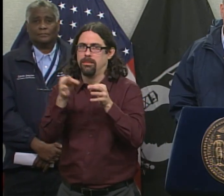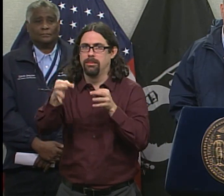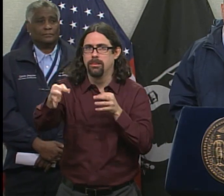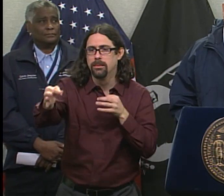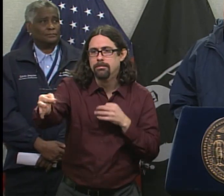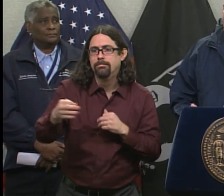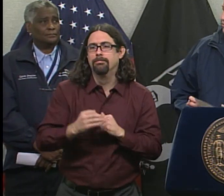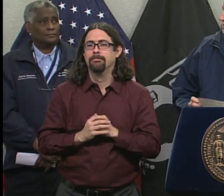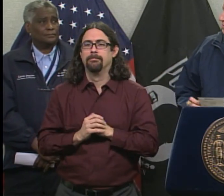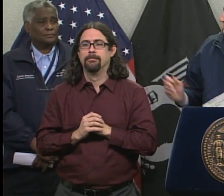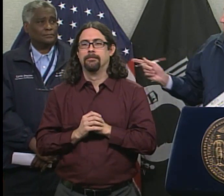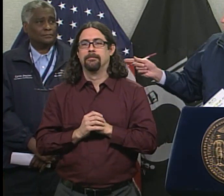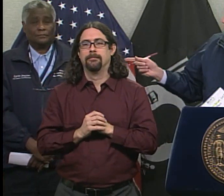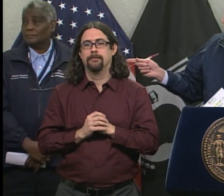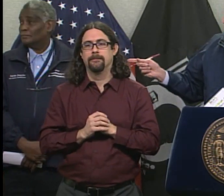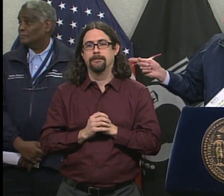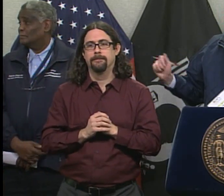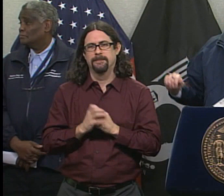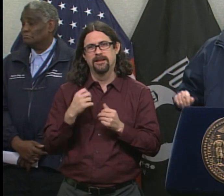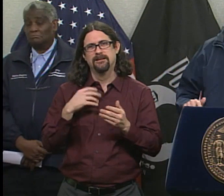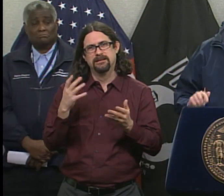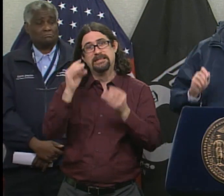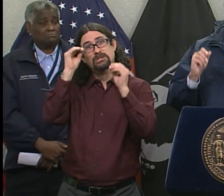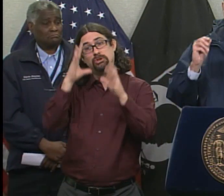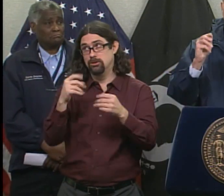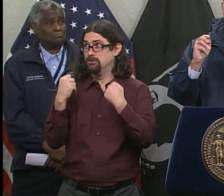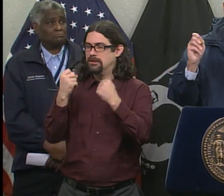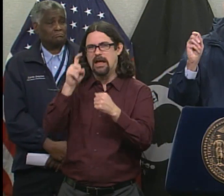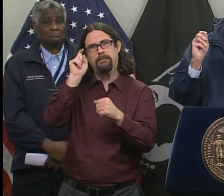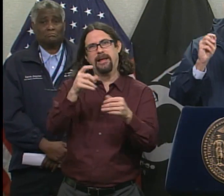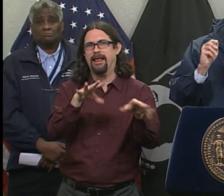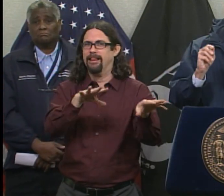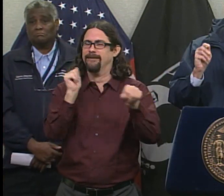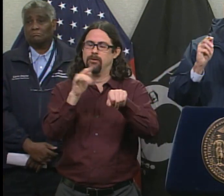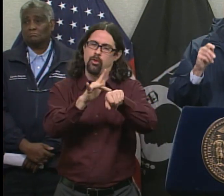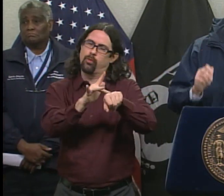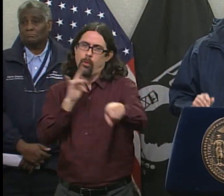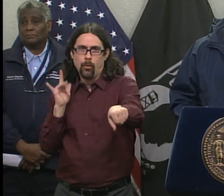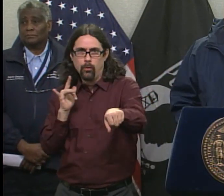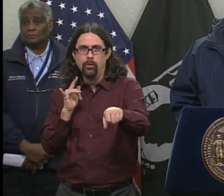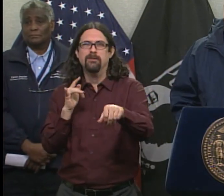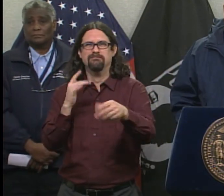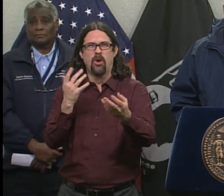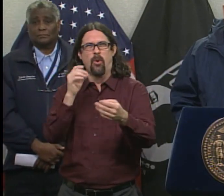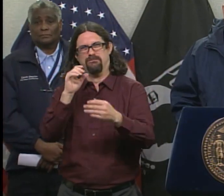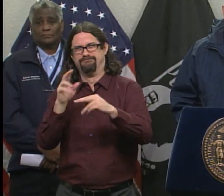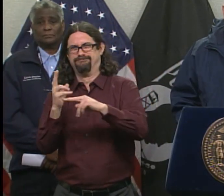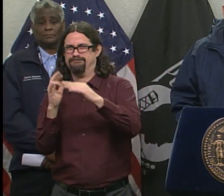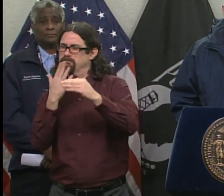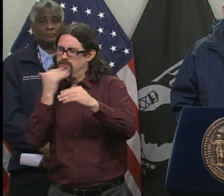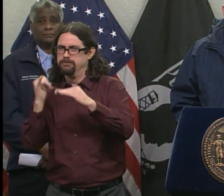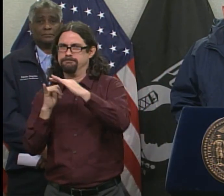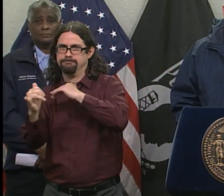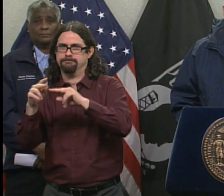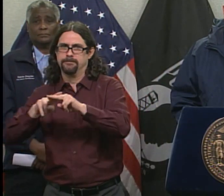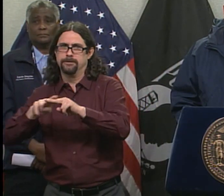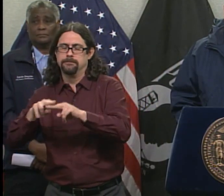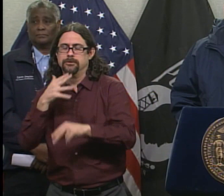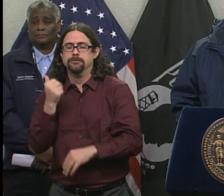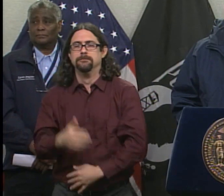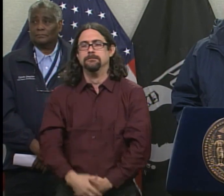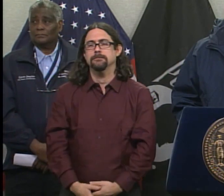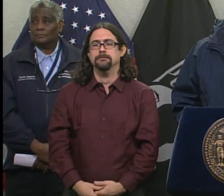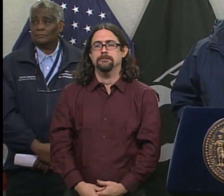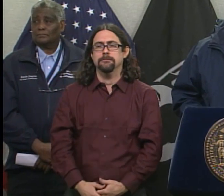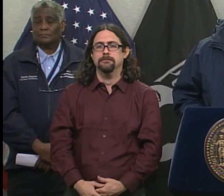find as much as possible mass transit and other means. Do you have anything you want to add? Okay. Anything else? Last call for questions. Going